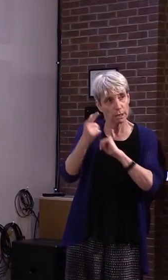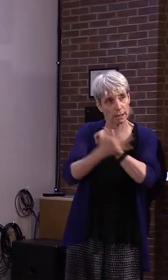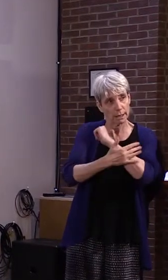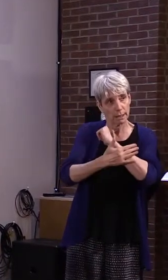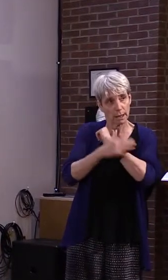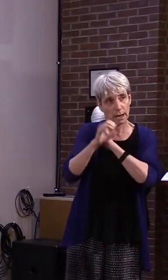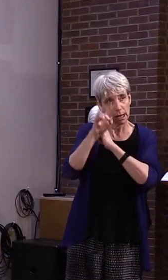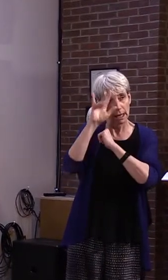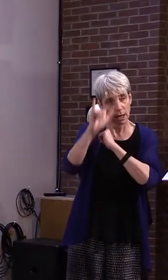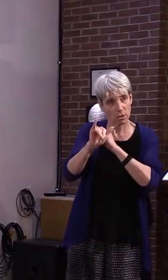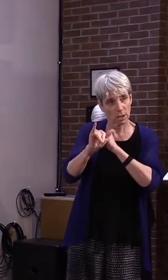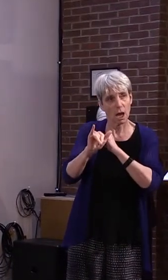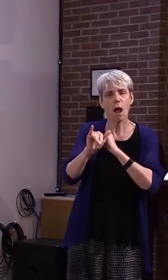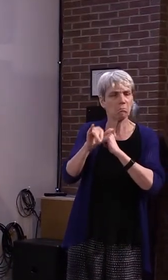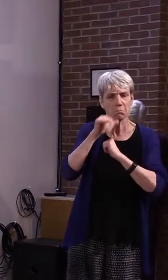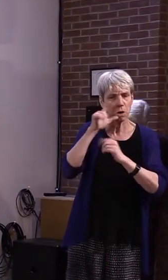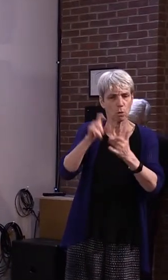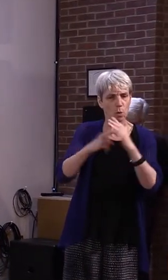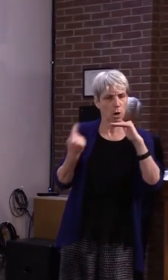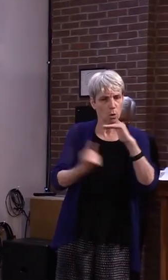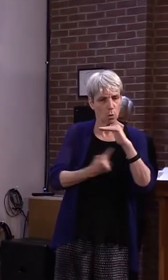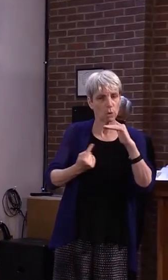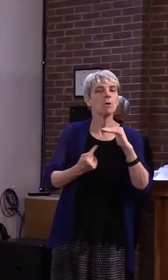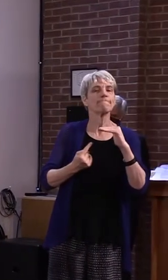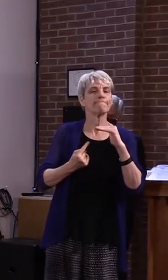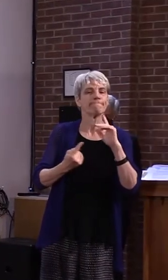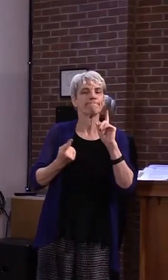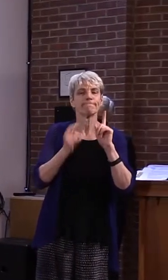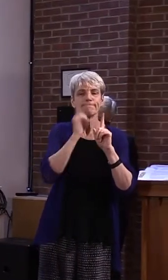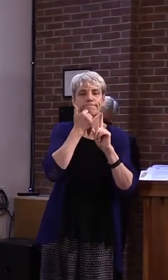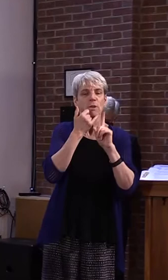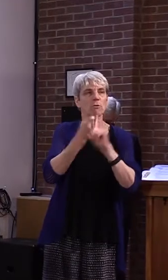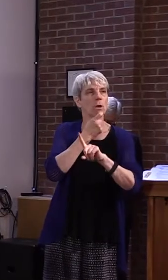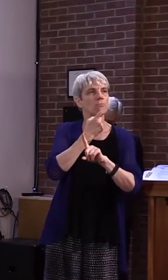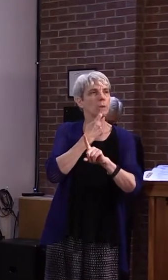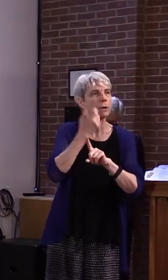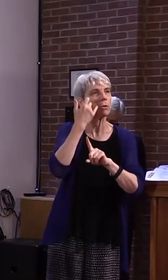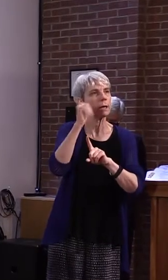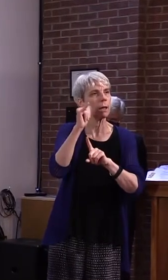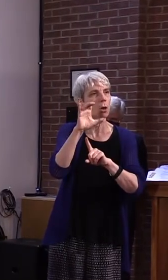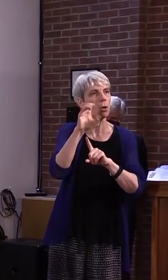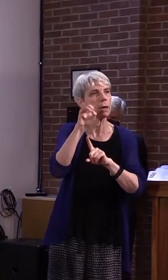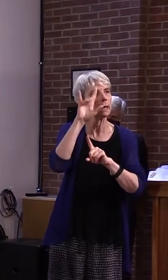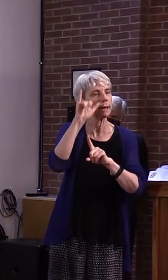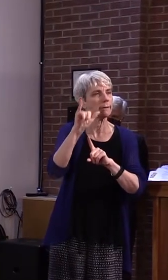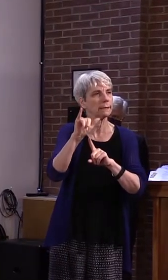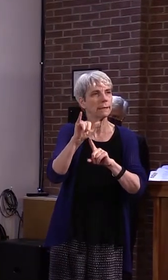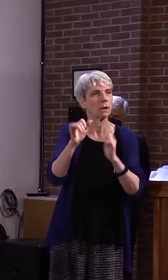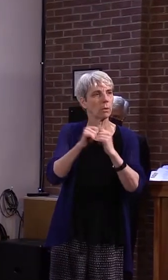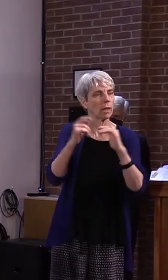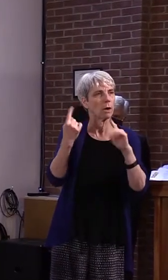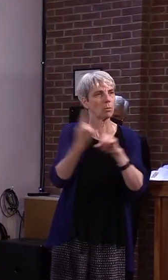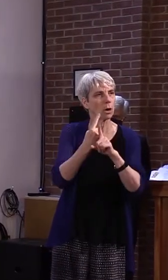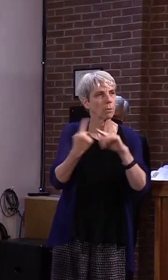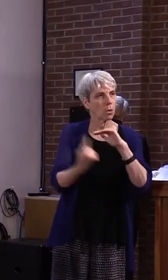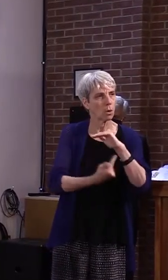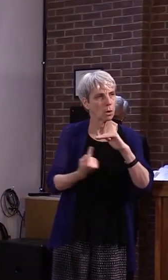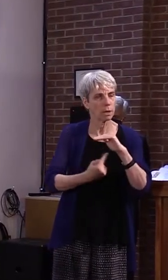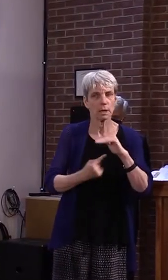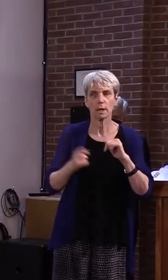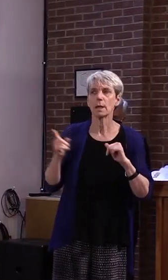came from either those yellow or red counties and did not quarantine properly? Yeah, I think we'll let Dr. Levine